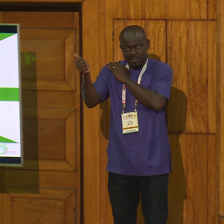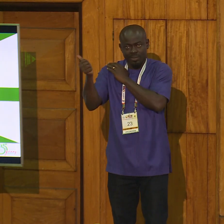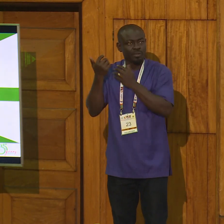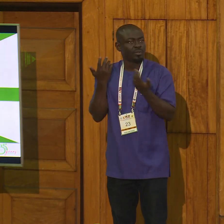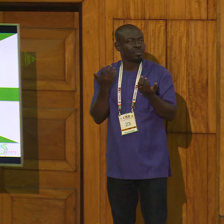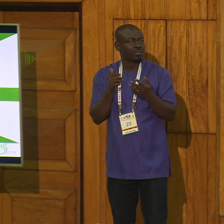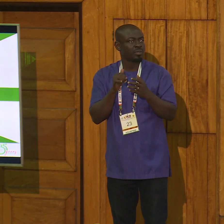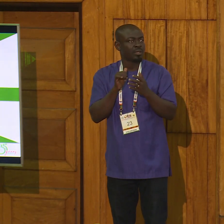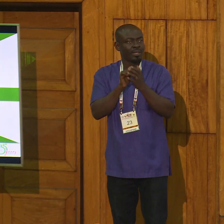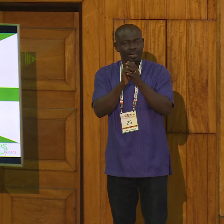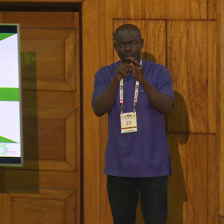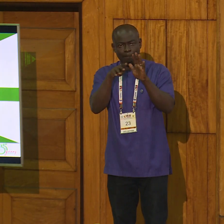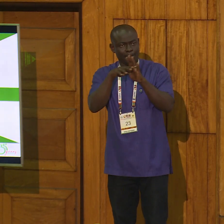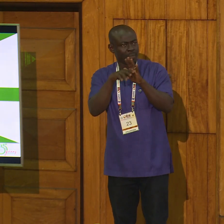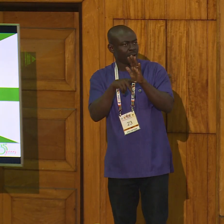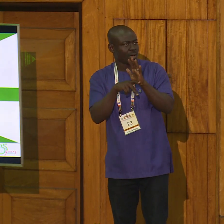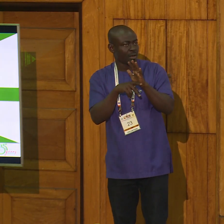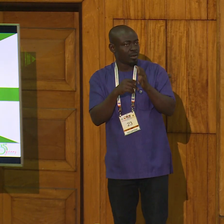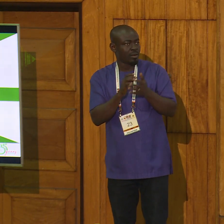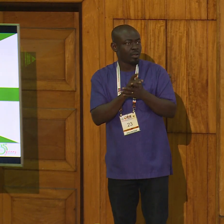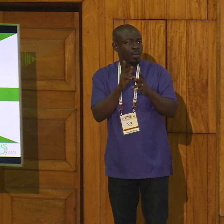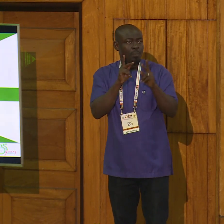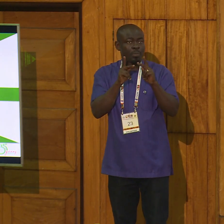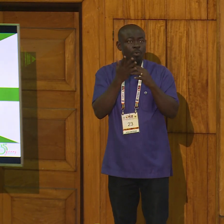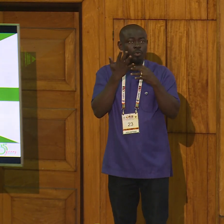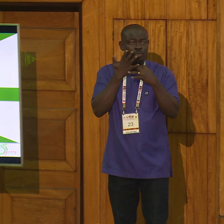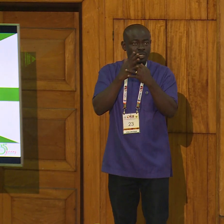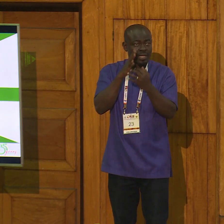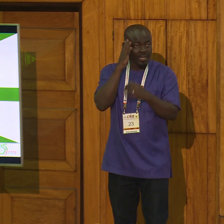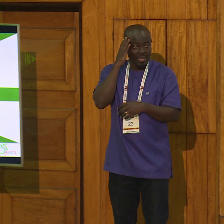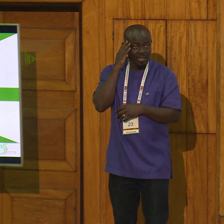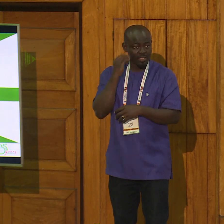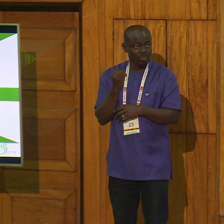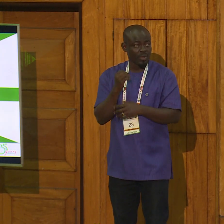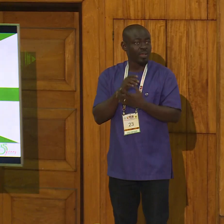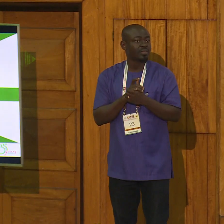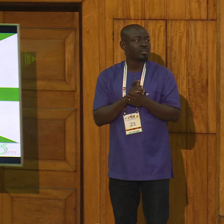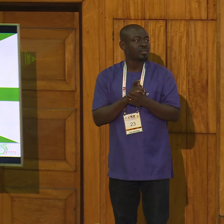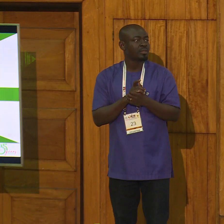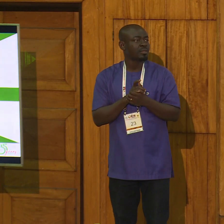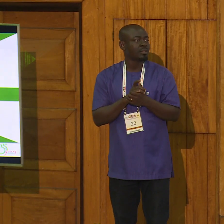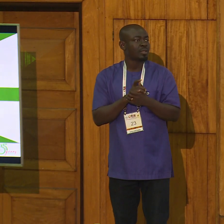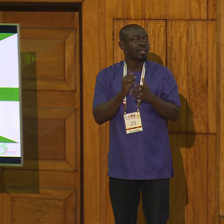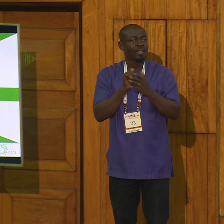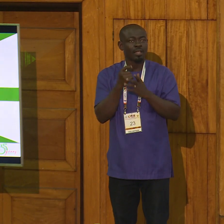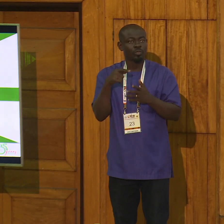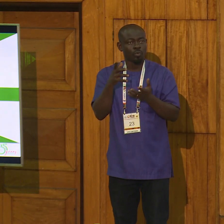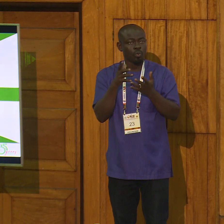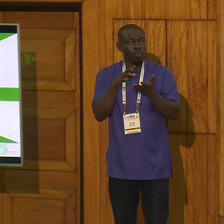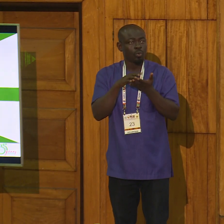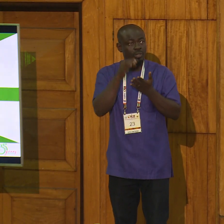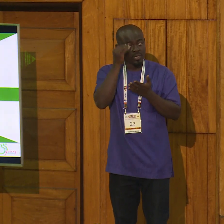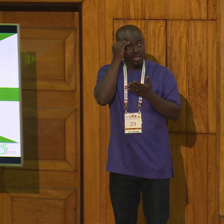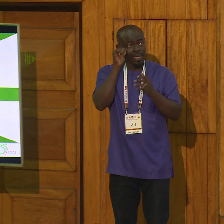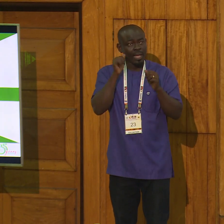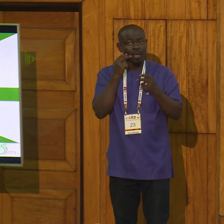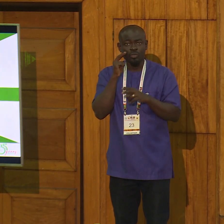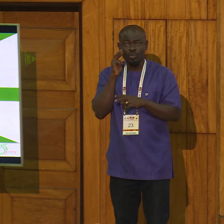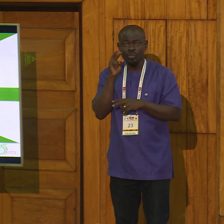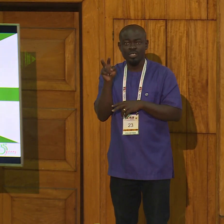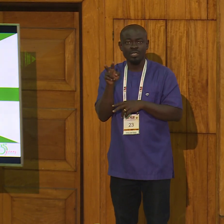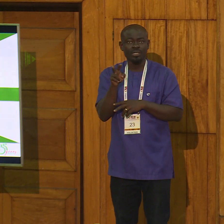background. There are also people who may want to share experience, who may want to learn. I can also see